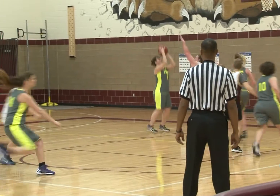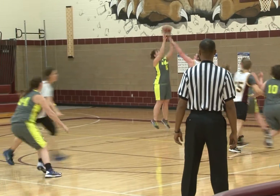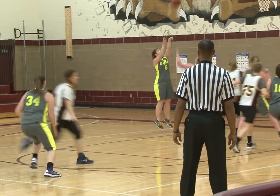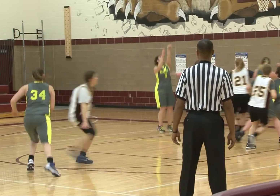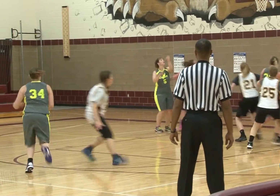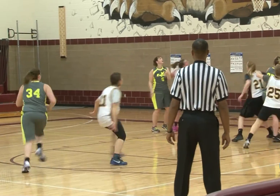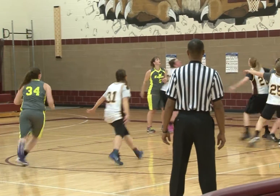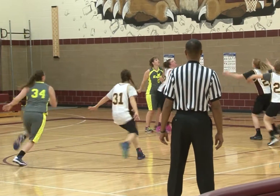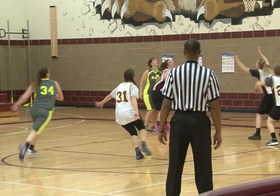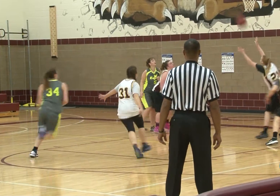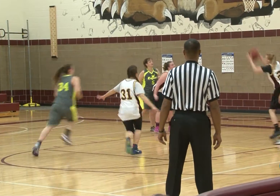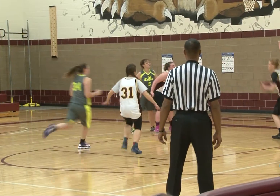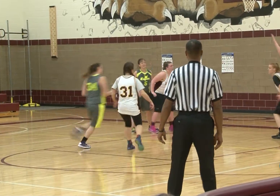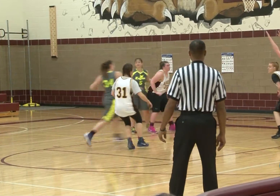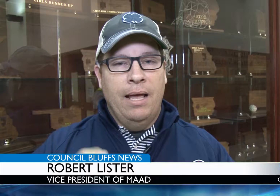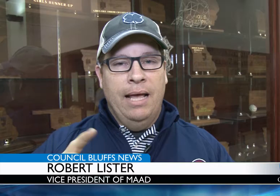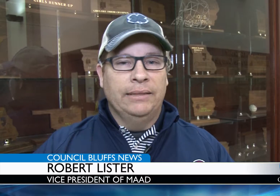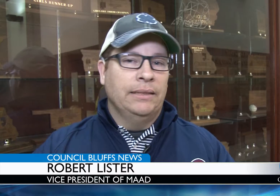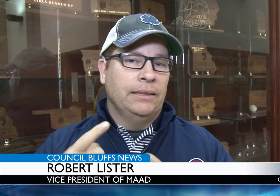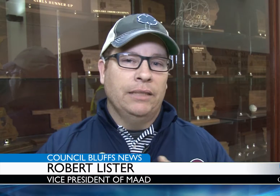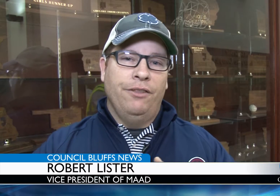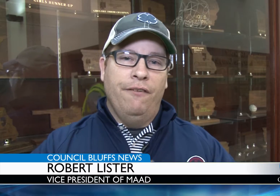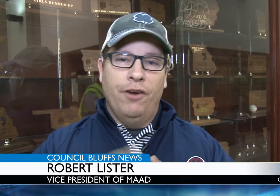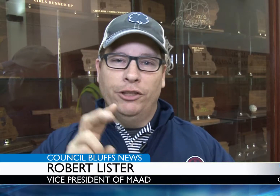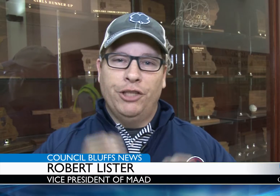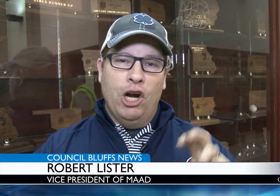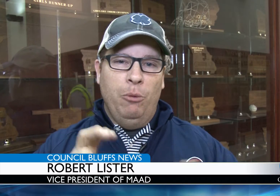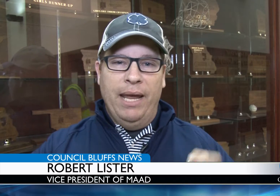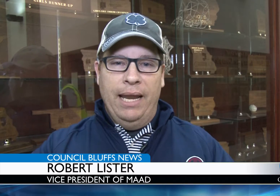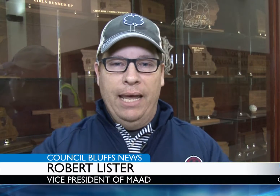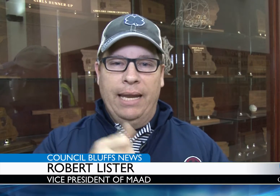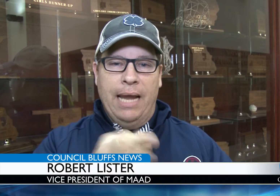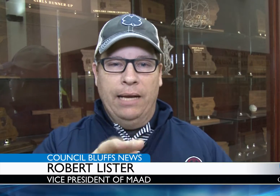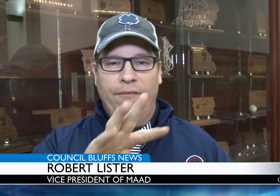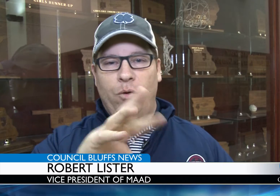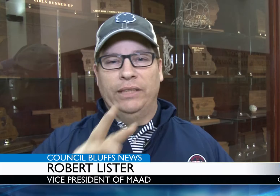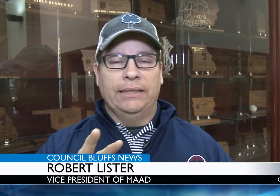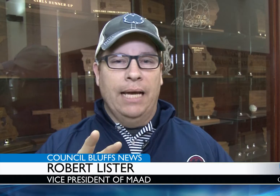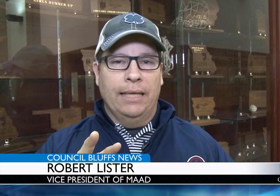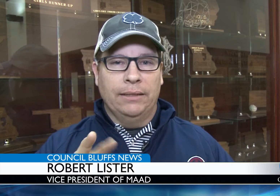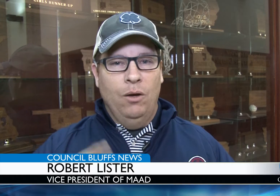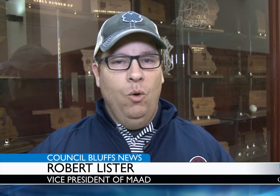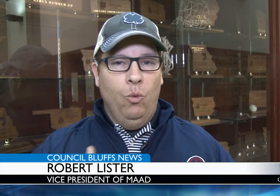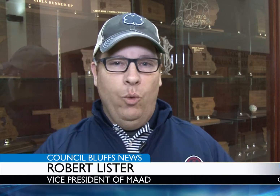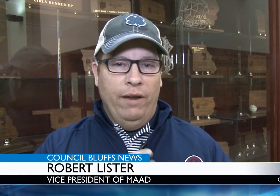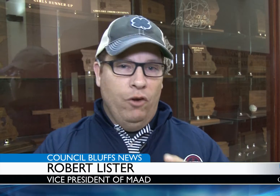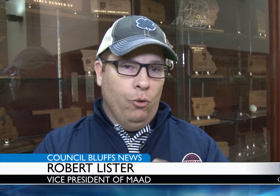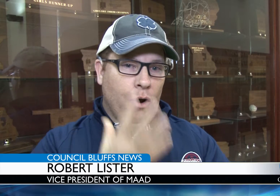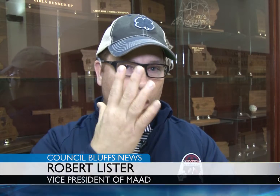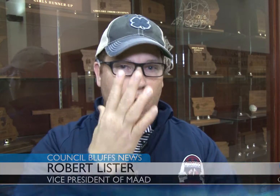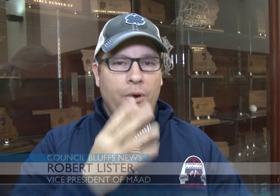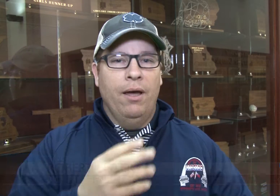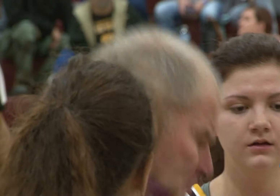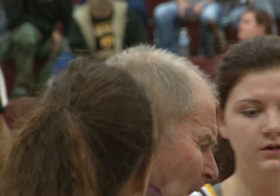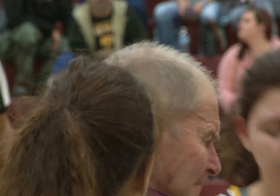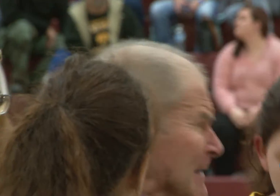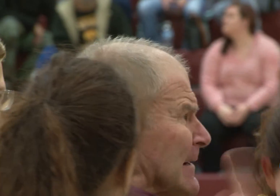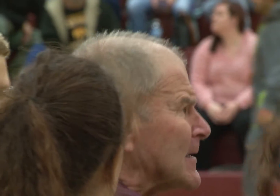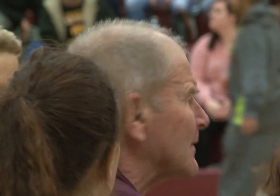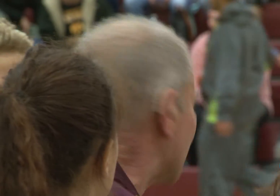in its 72nd year. Since the first tournament in 1946, we've grown a lot in our